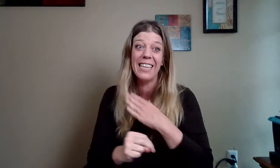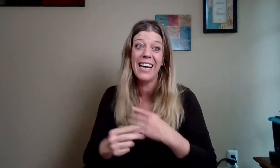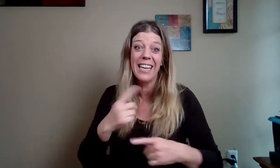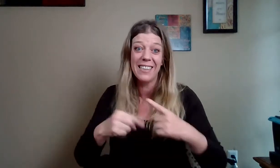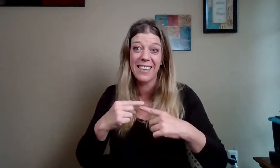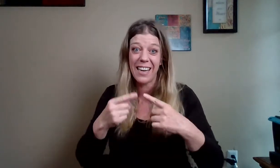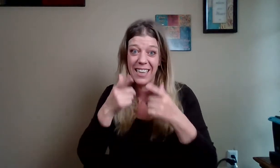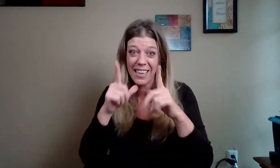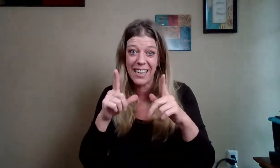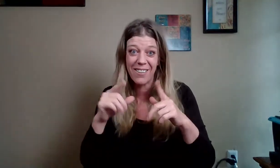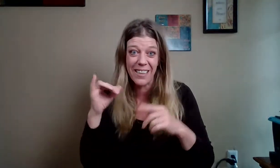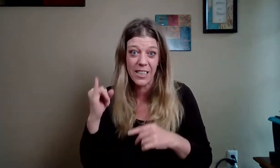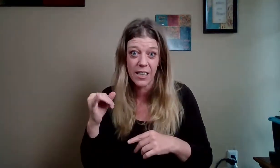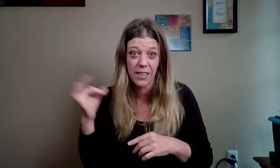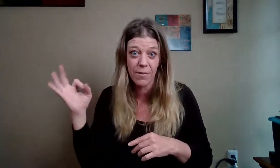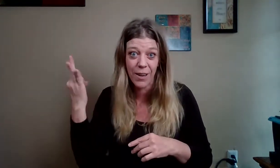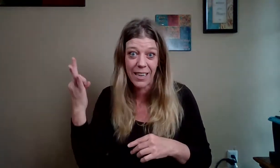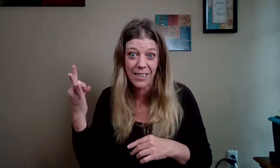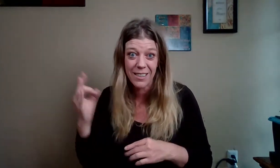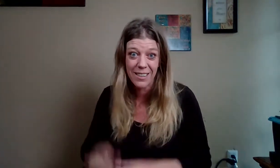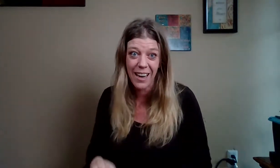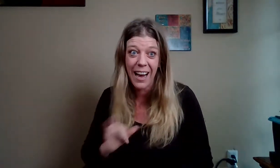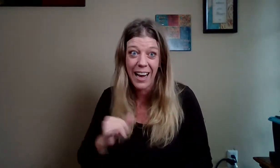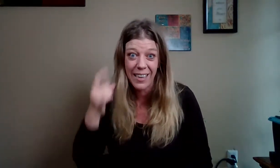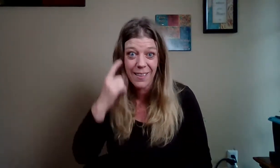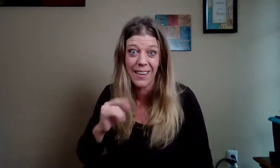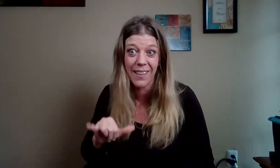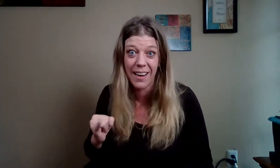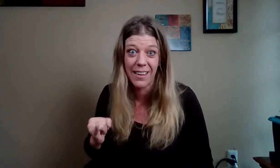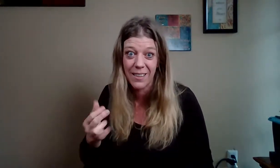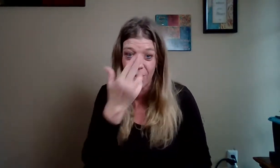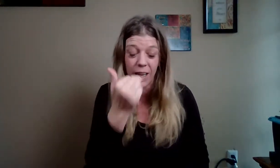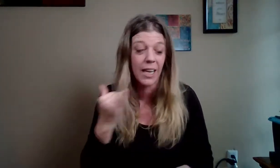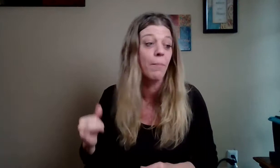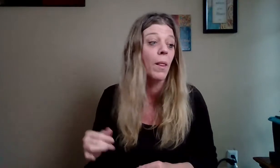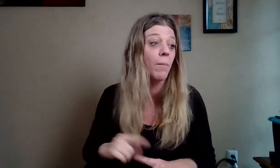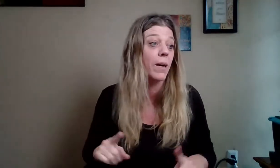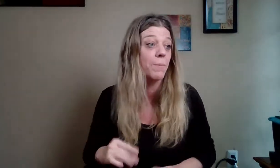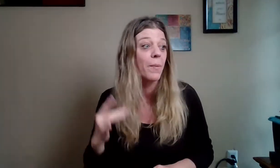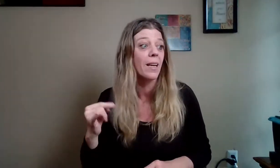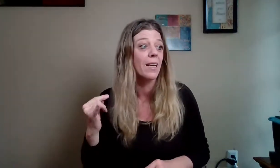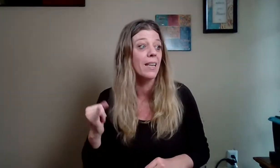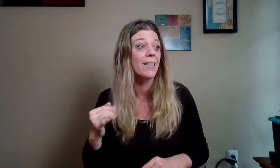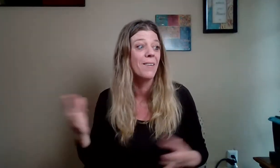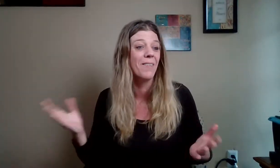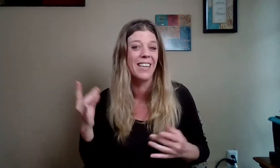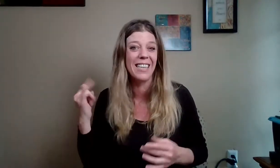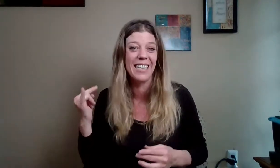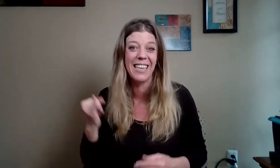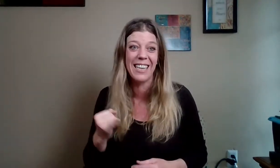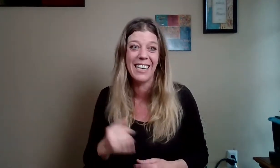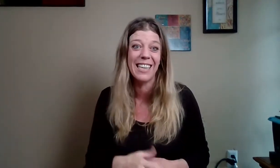American Sign Language is French. I think that is funny, but it is what it